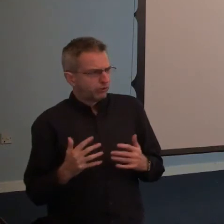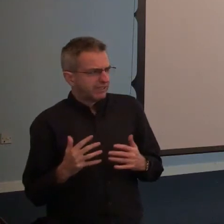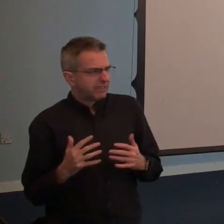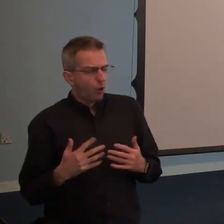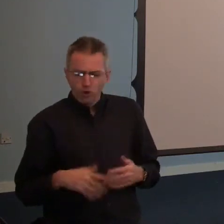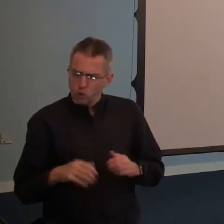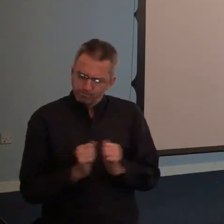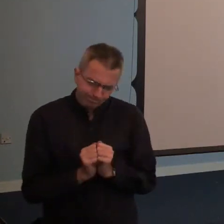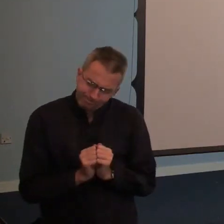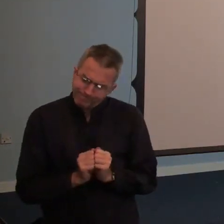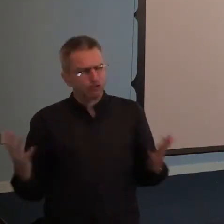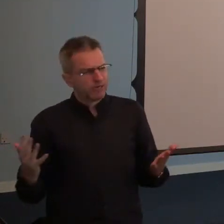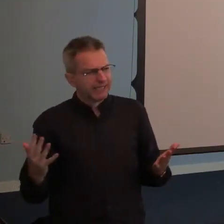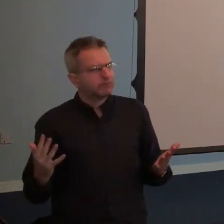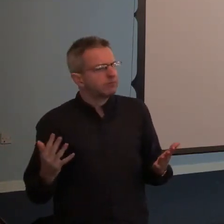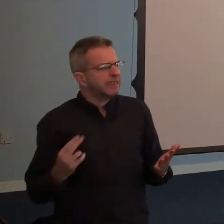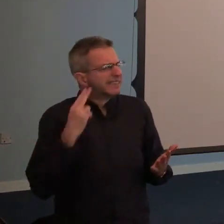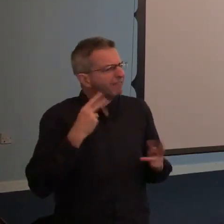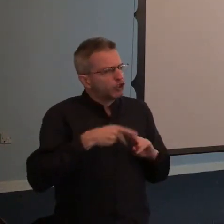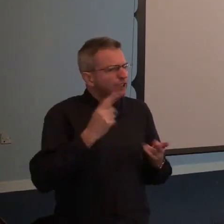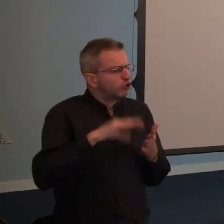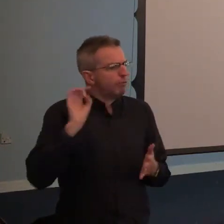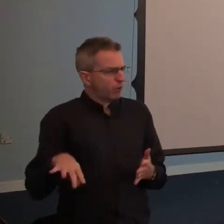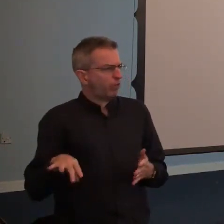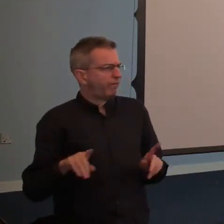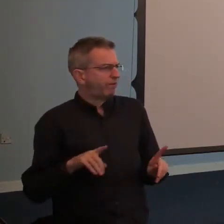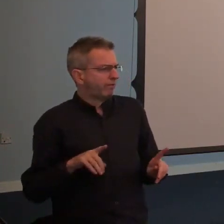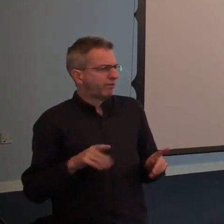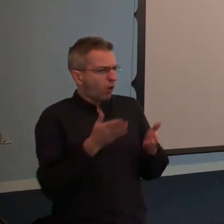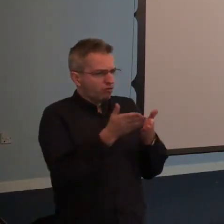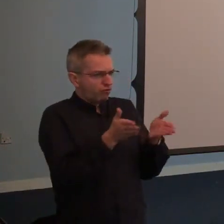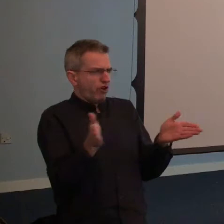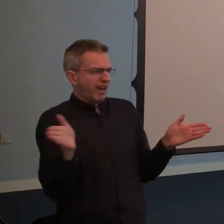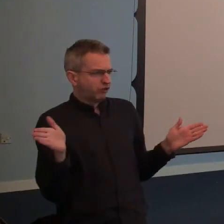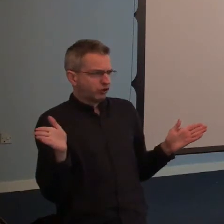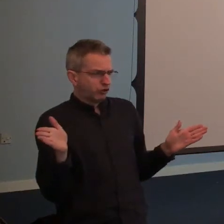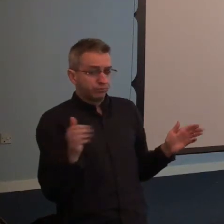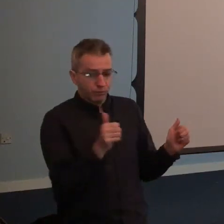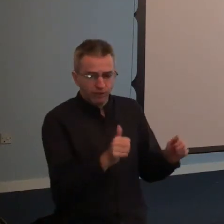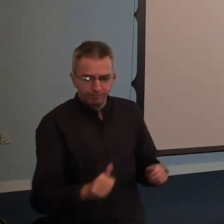disagree, or whether you strongly disagree. So they had five options on this Likert scale to choose what their view was.